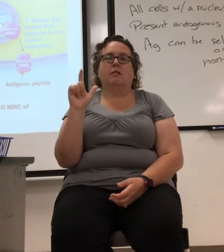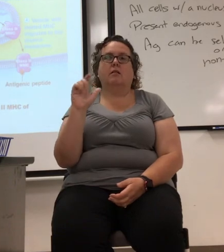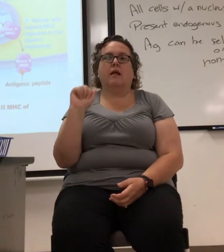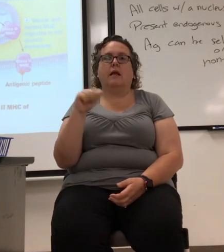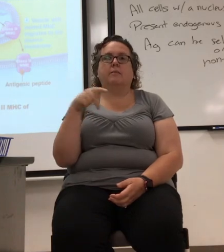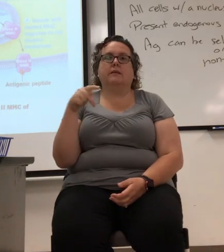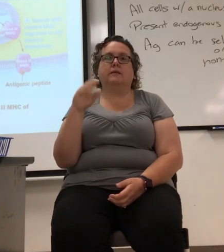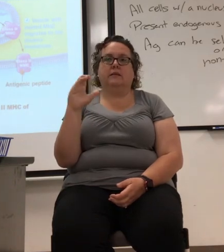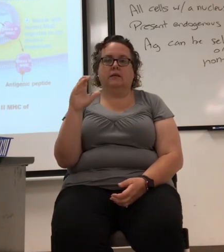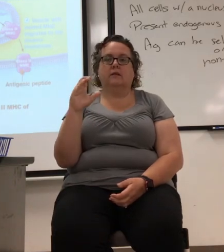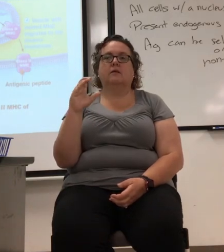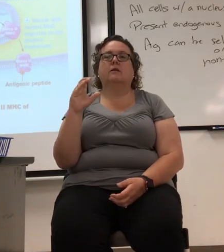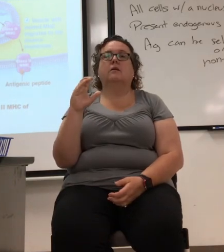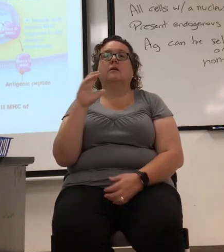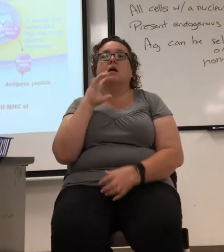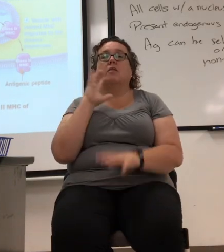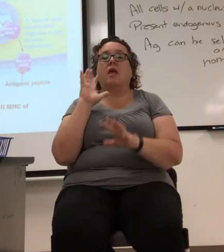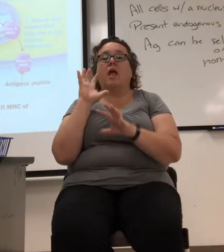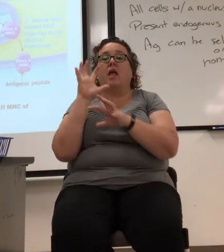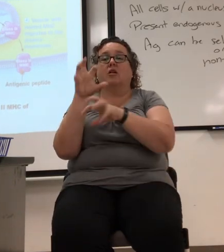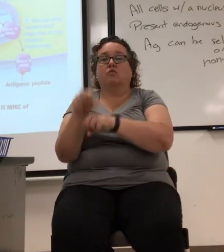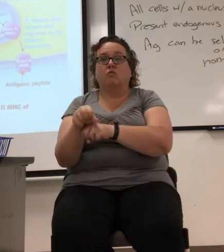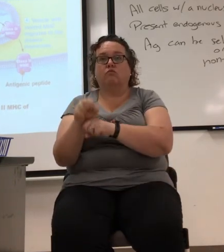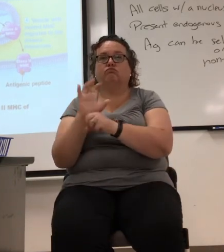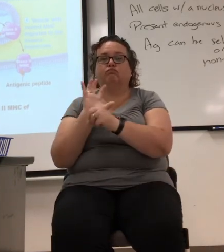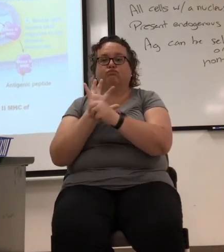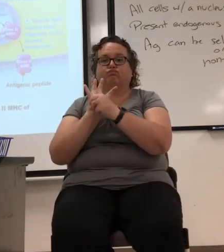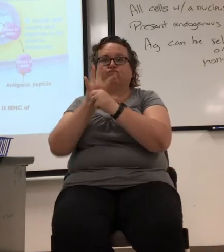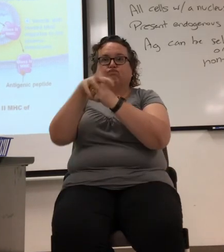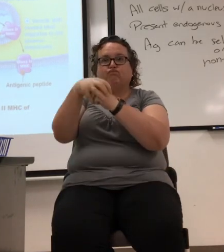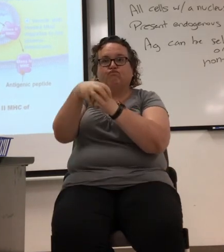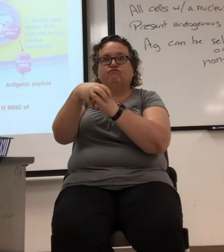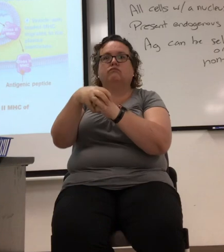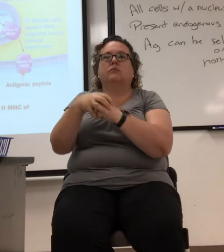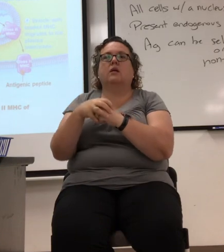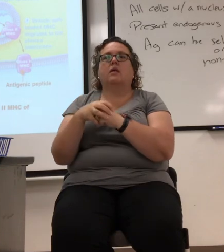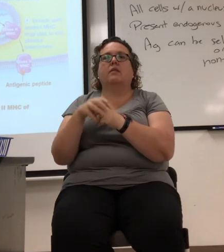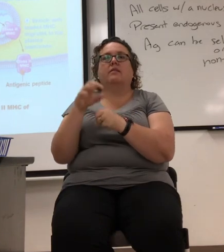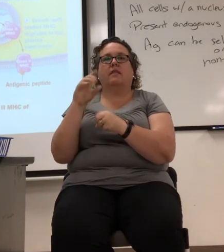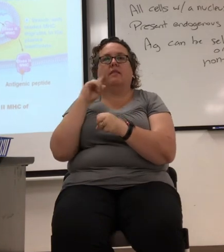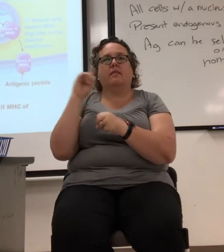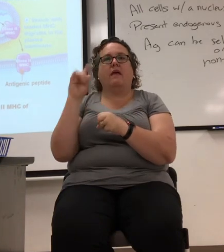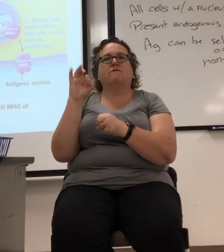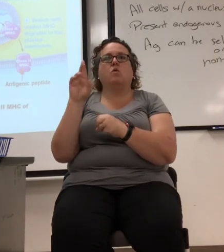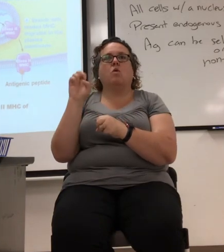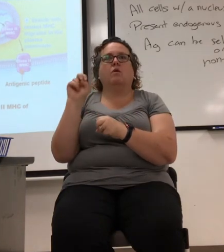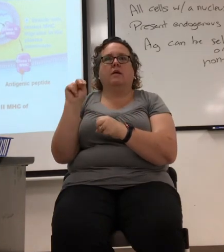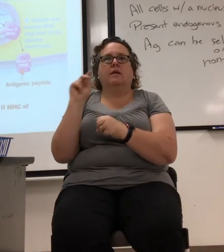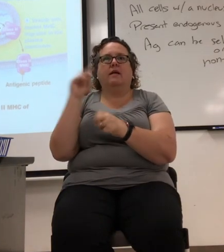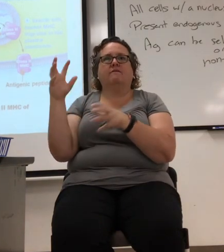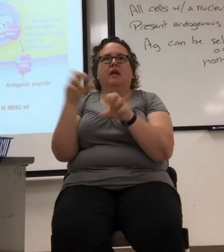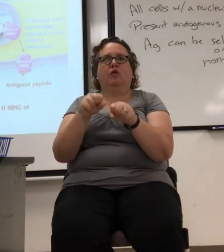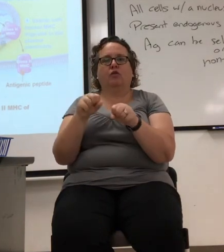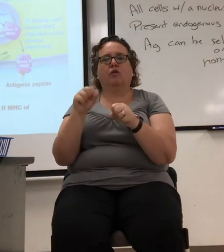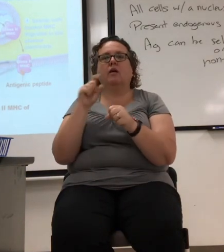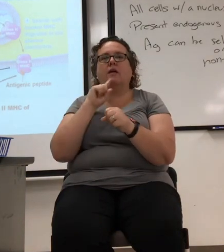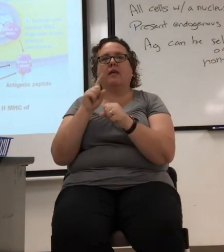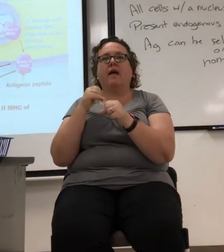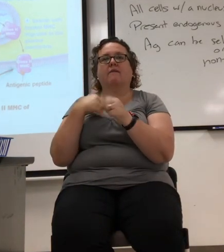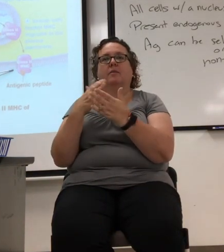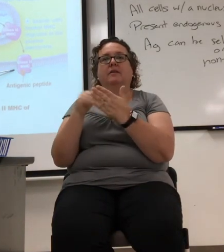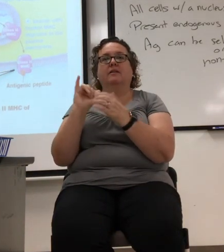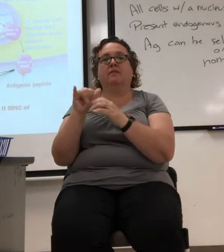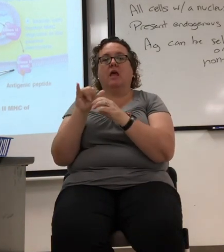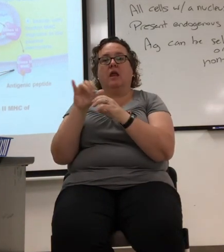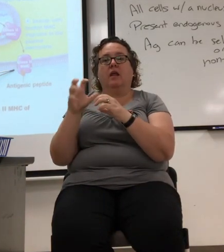APC, they engulf the foreign invader, they break it into parts, they put a piece in this groove of the class 2